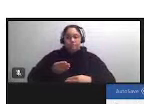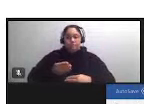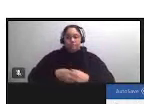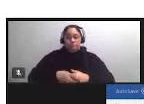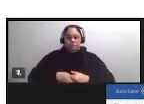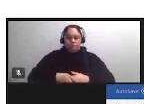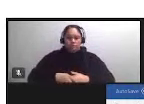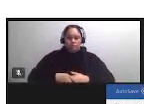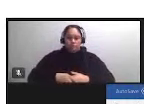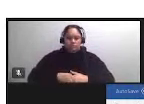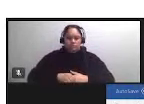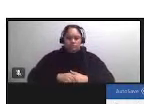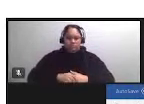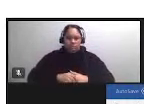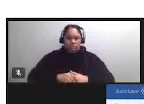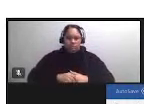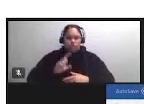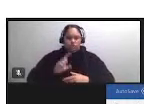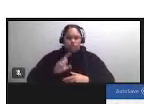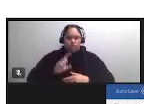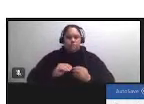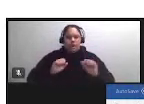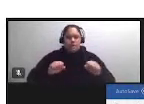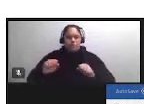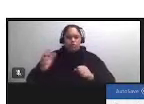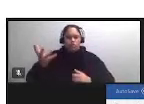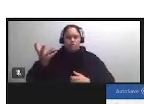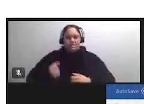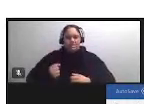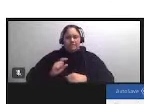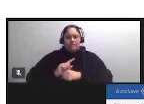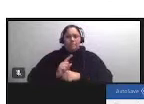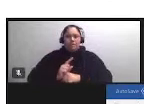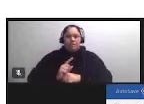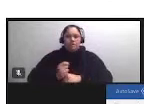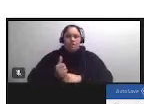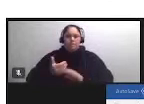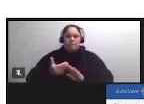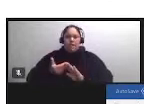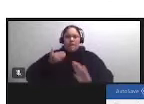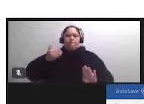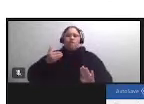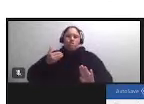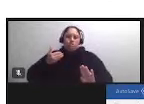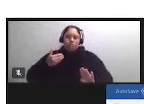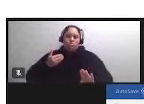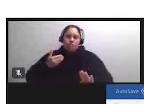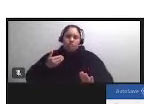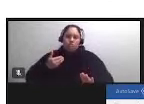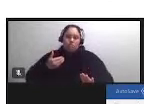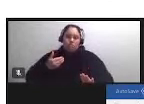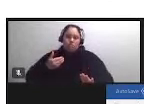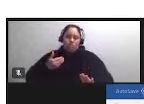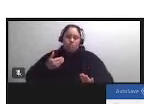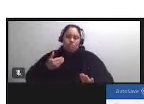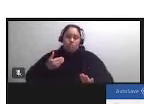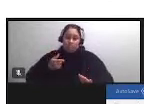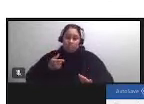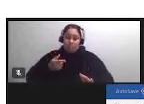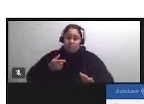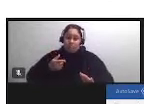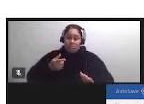We should be able to receive the minutes a bit in advance. Yes, Chair. Will that